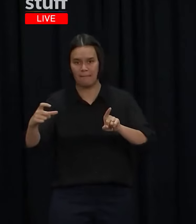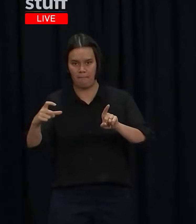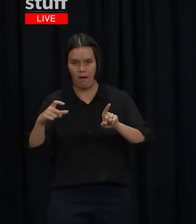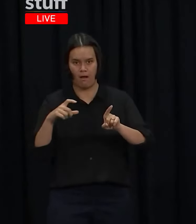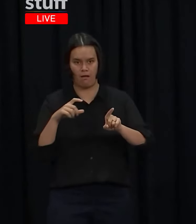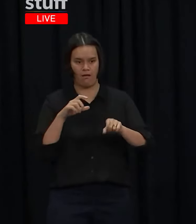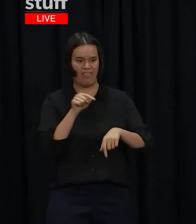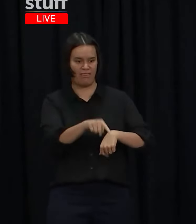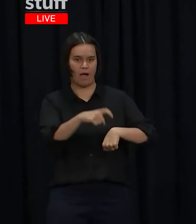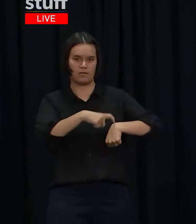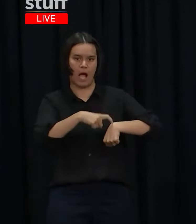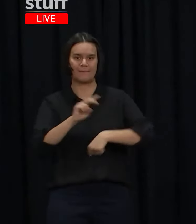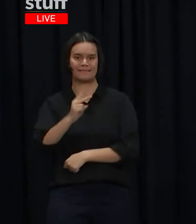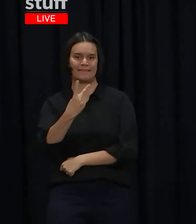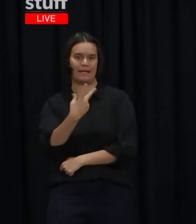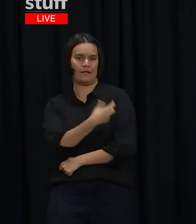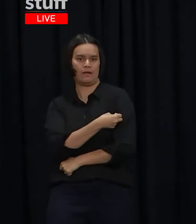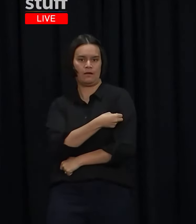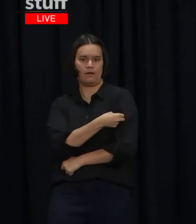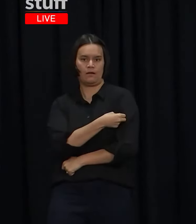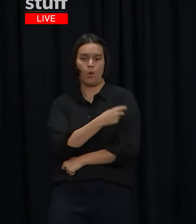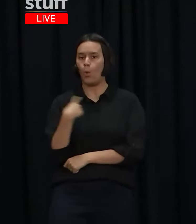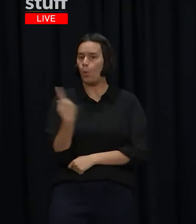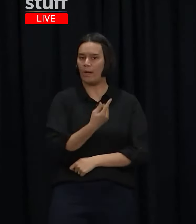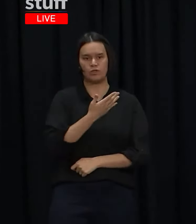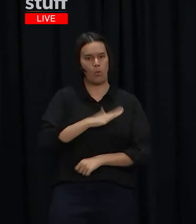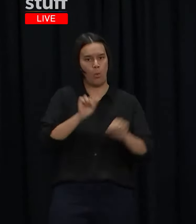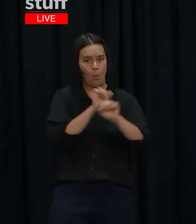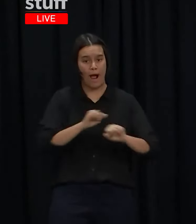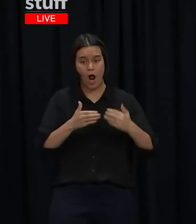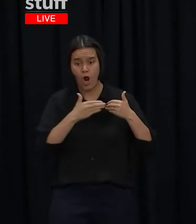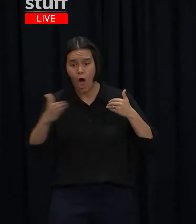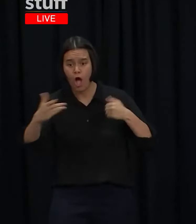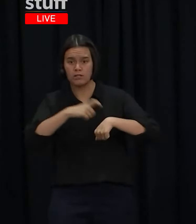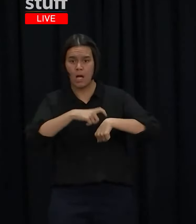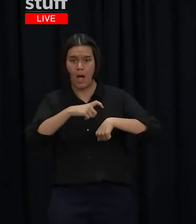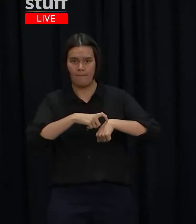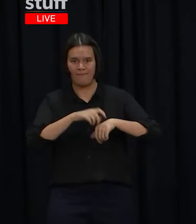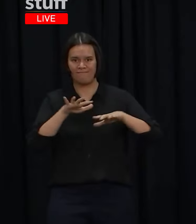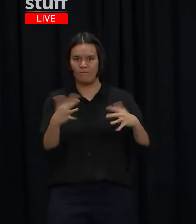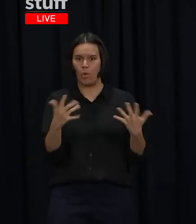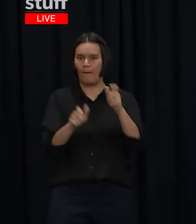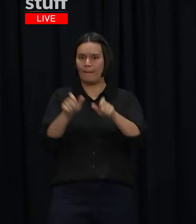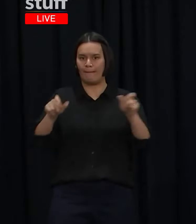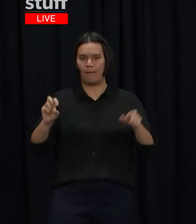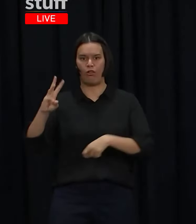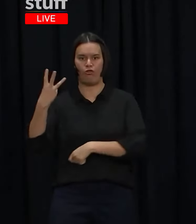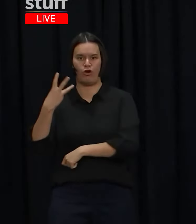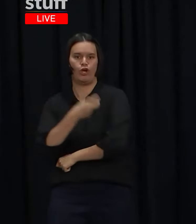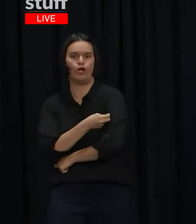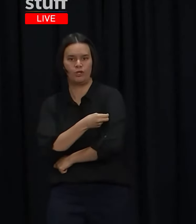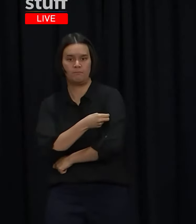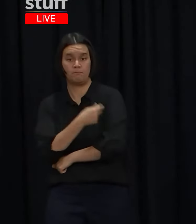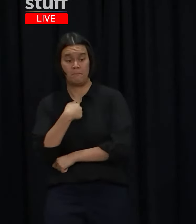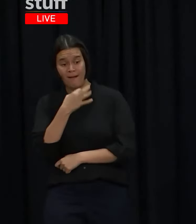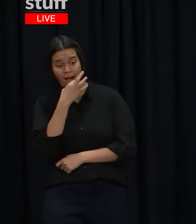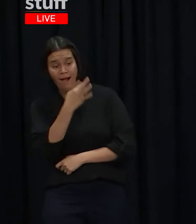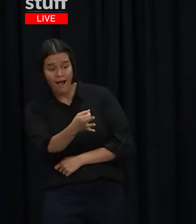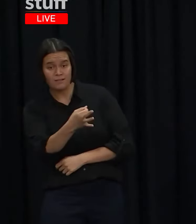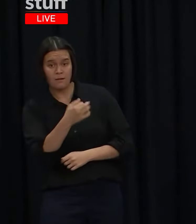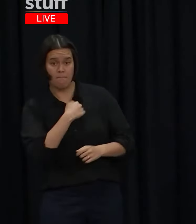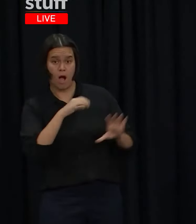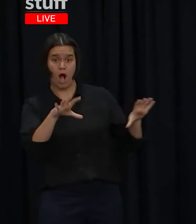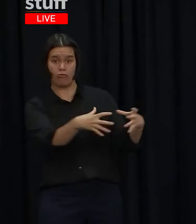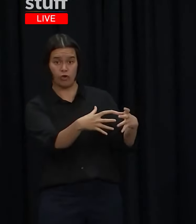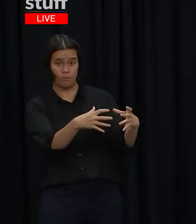they were then getting their booster. Secondly, I have asked for advice from our technical advisory group about the interval, and